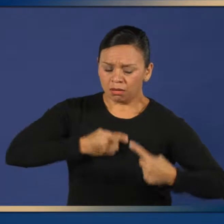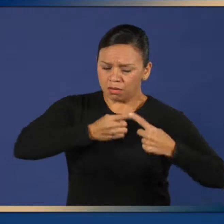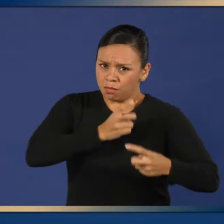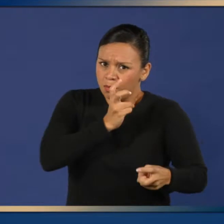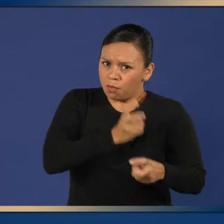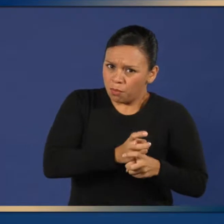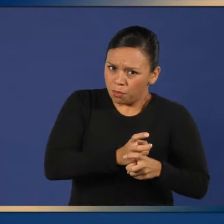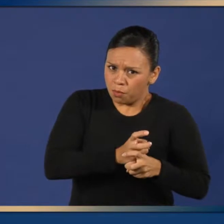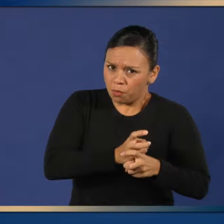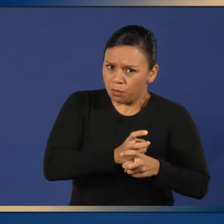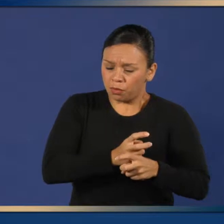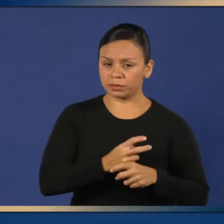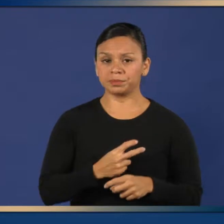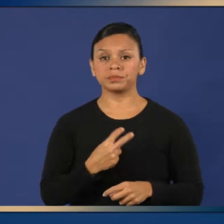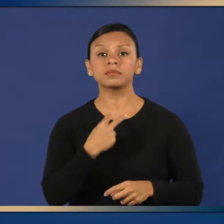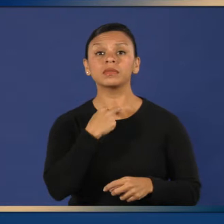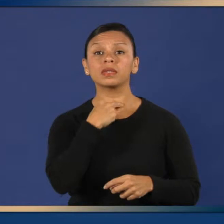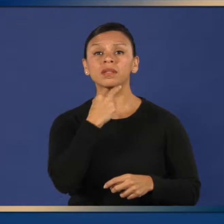difficulty breathing,